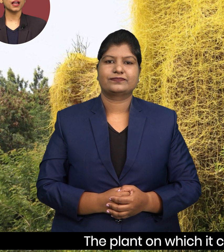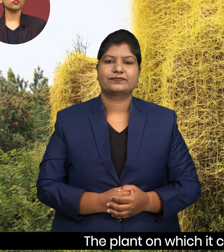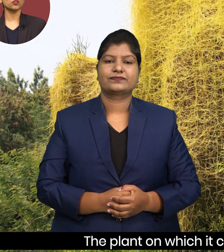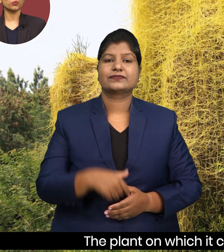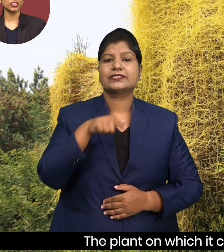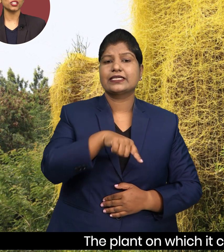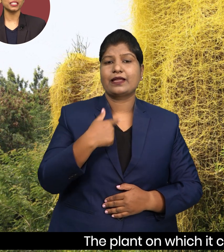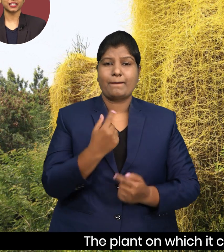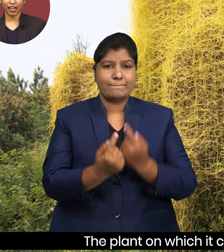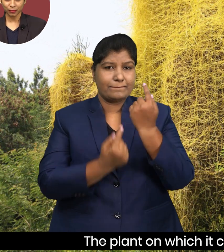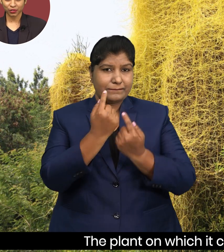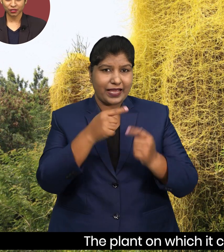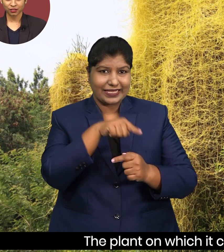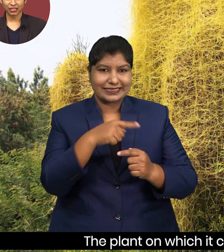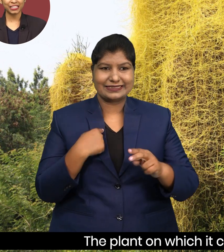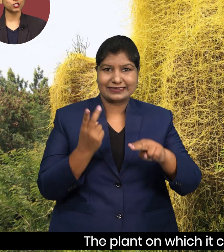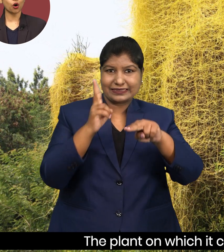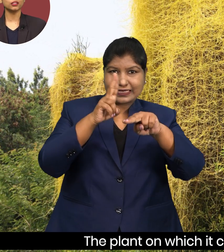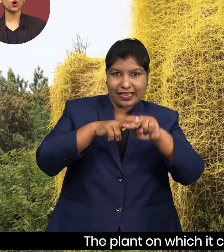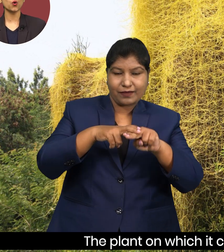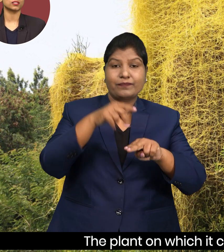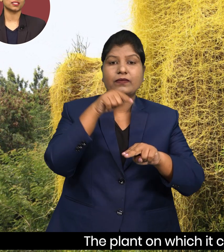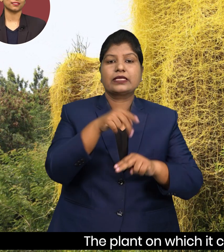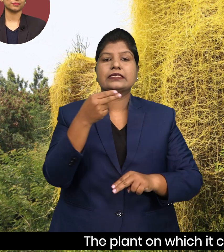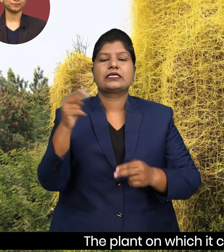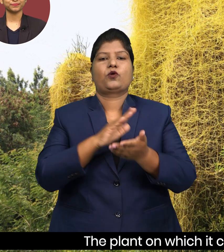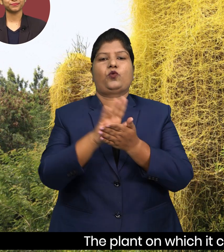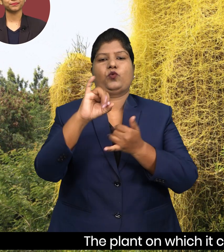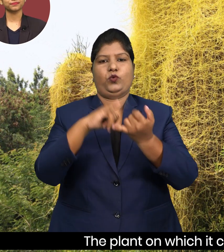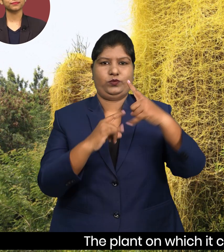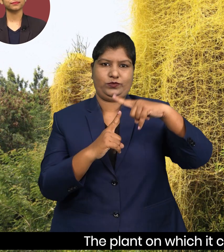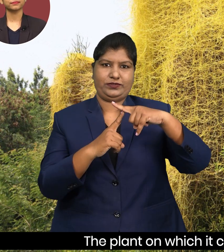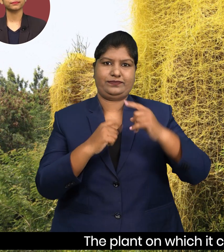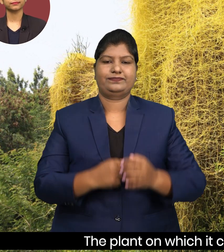The plant on which it climbs is called the host,